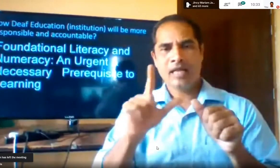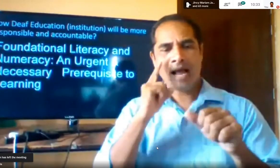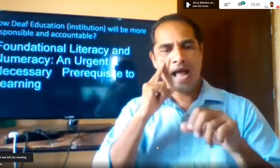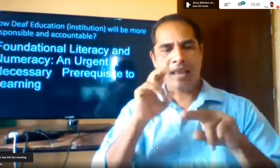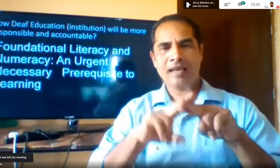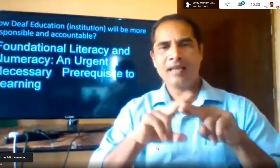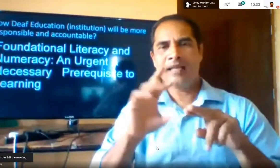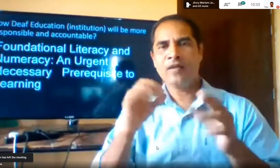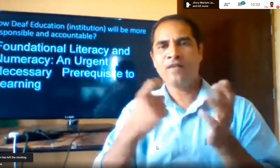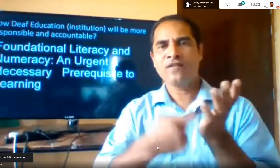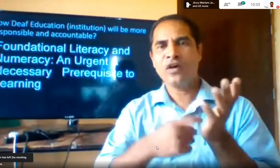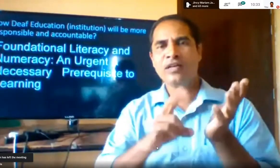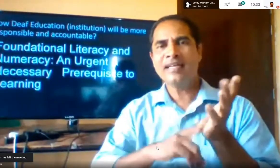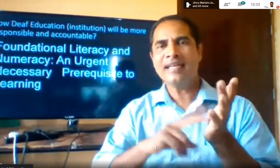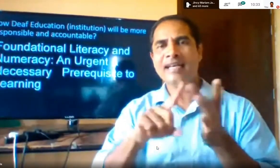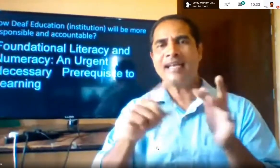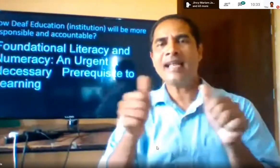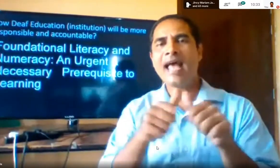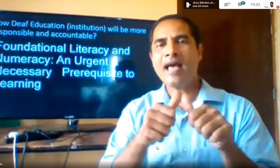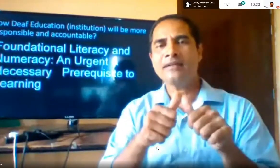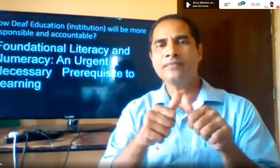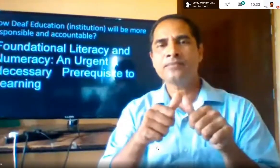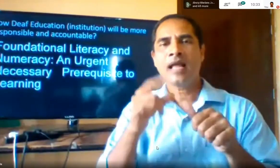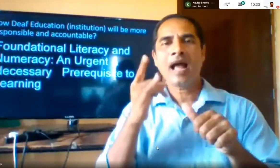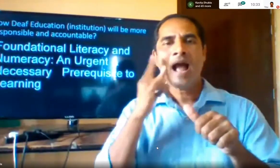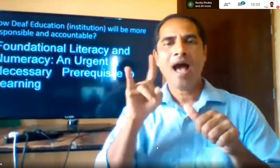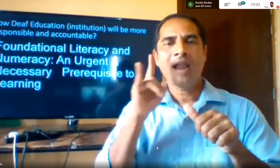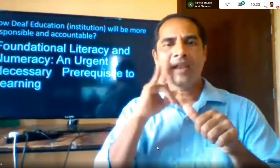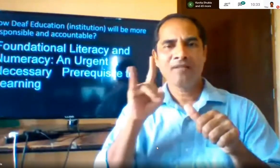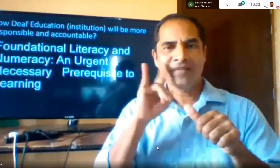know, in California.